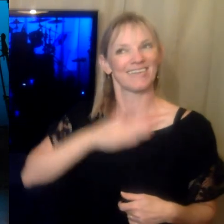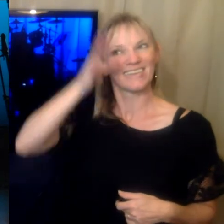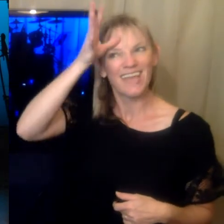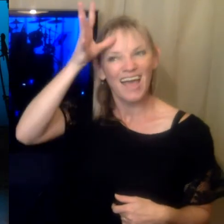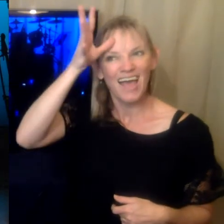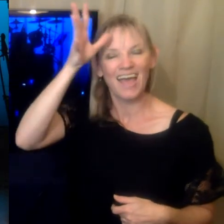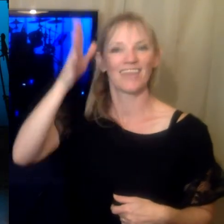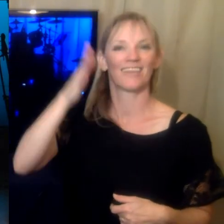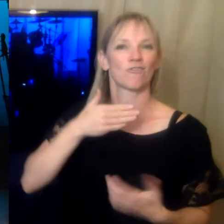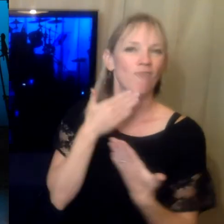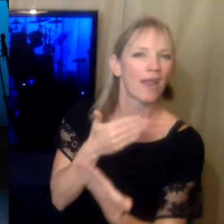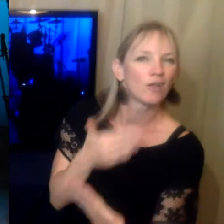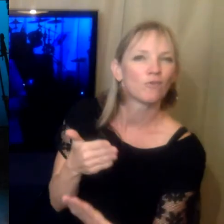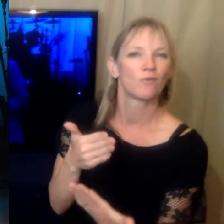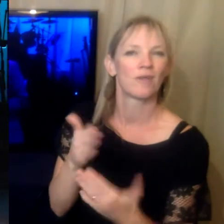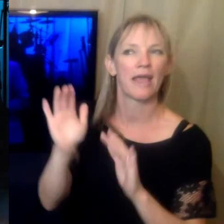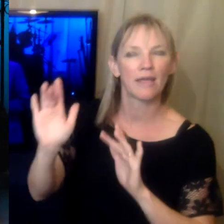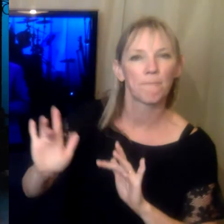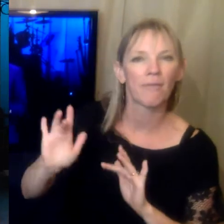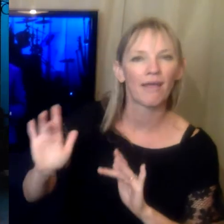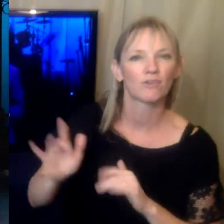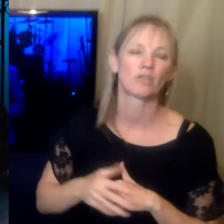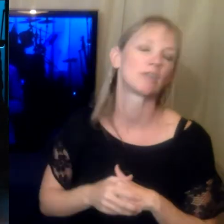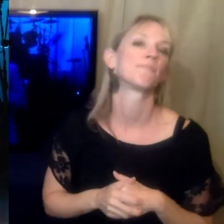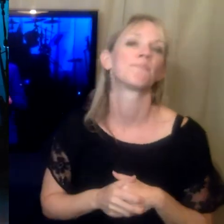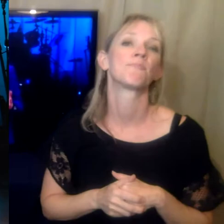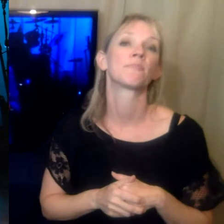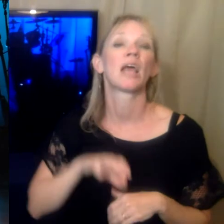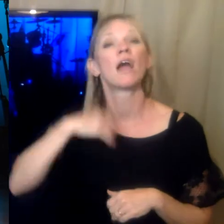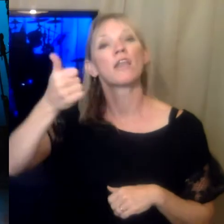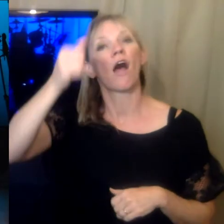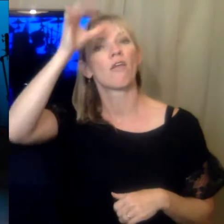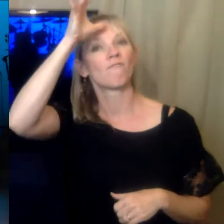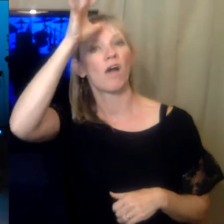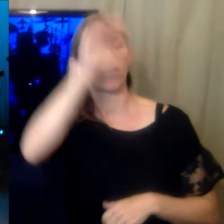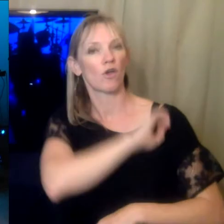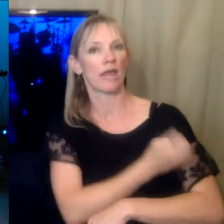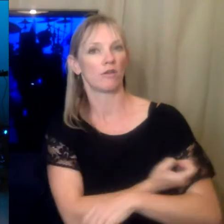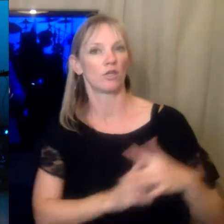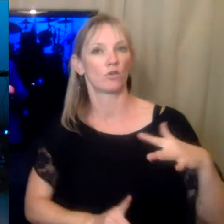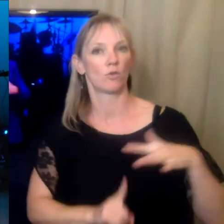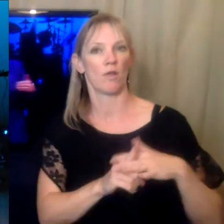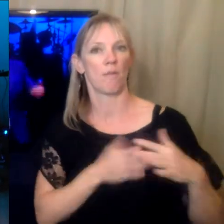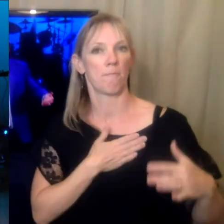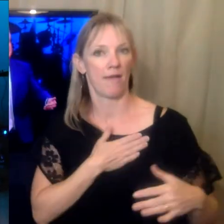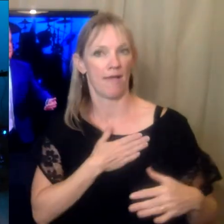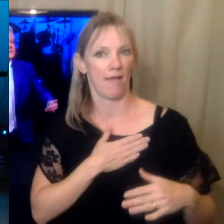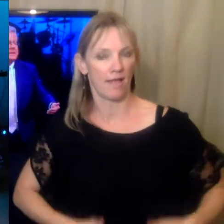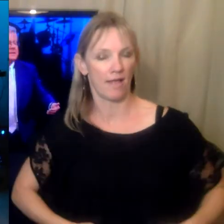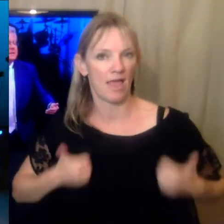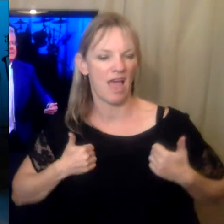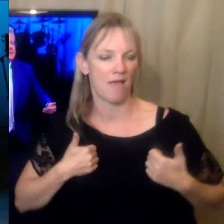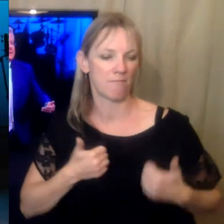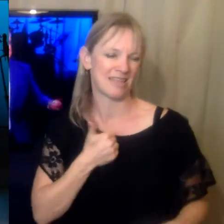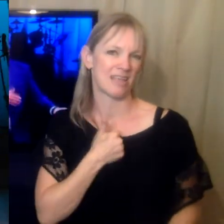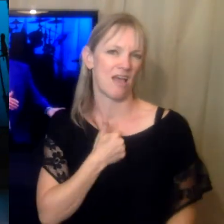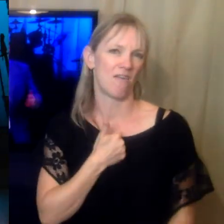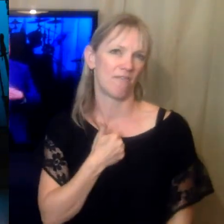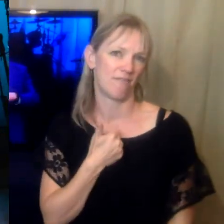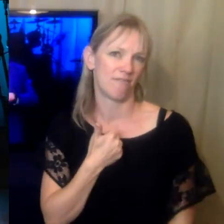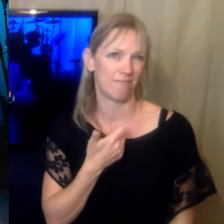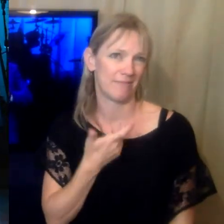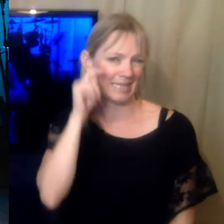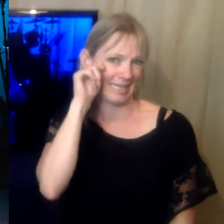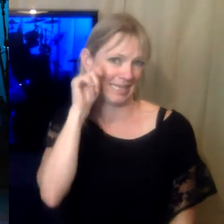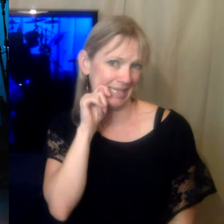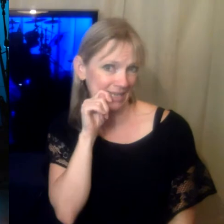compassion. And then another father energy entered my life in my mid-teens. Dr. Fred